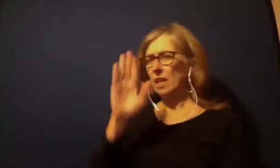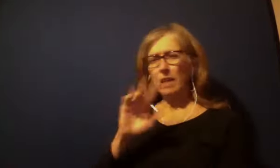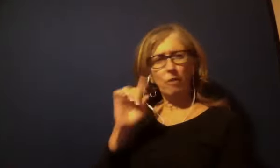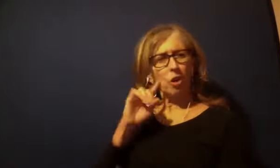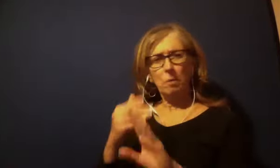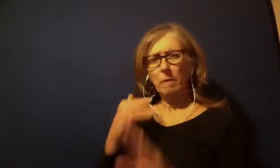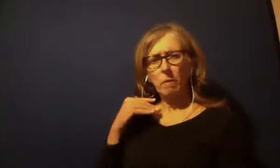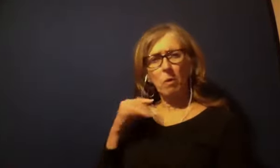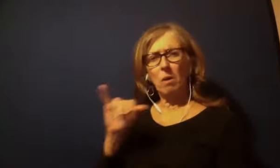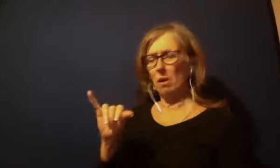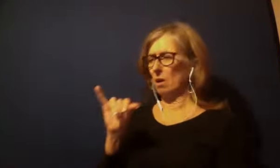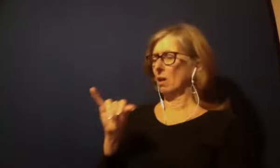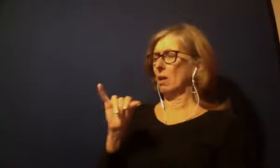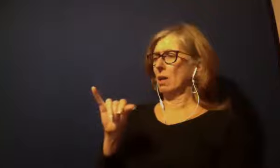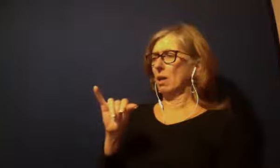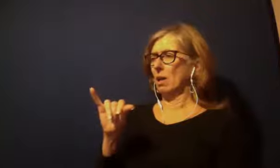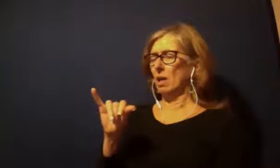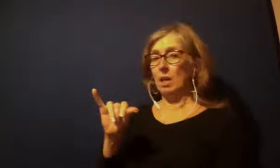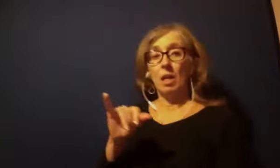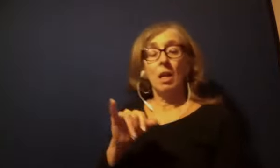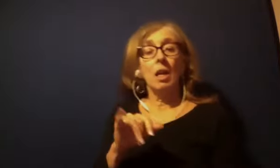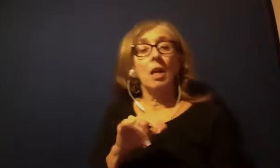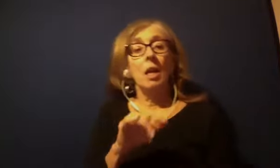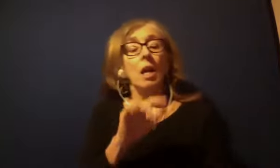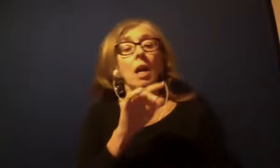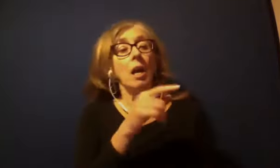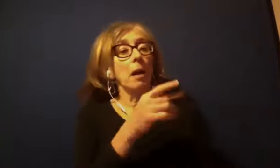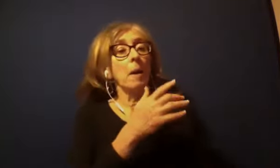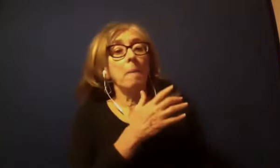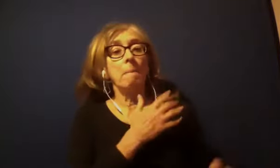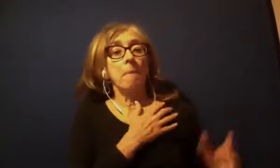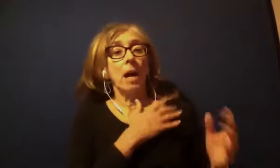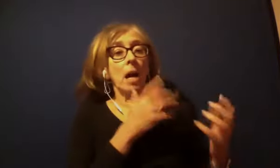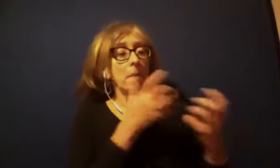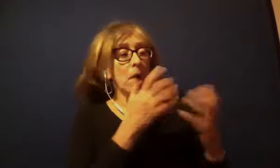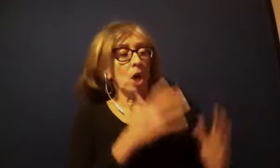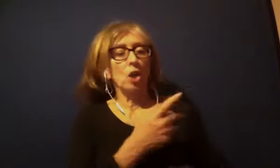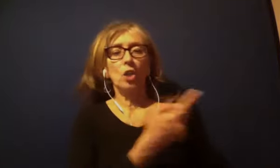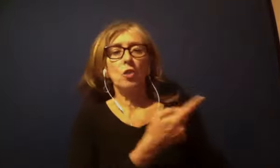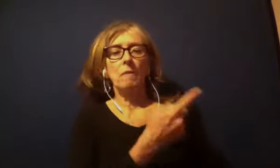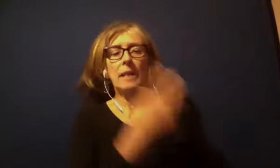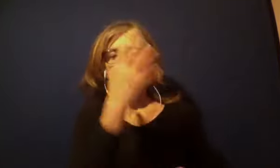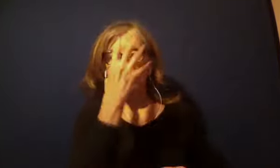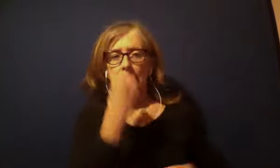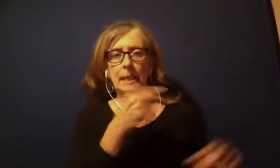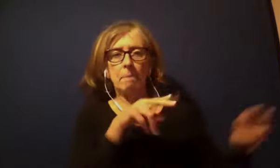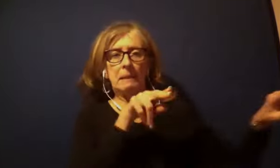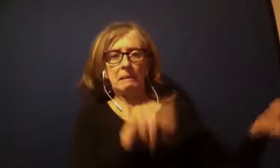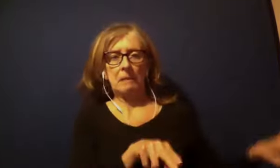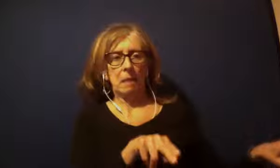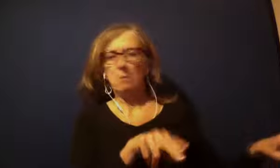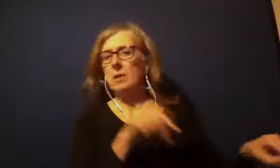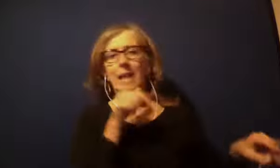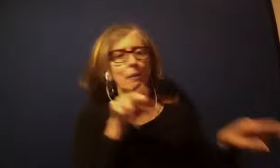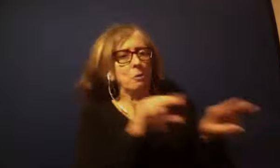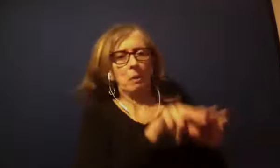of weeks prior, my partner at the time, we were sleeping in separate beds. There was conflict non-stop.